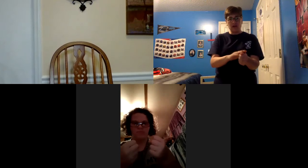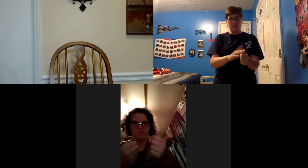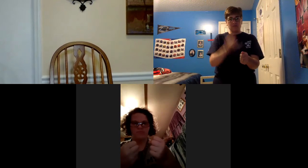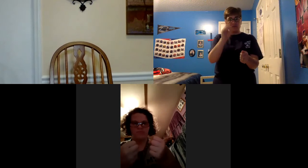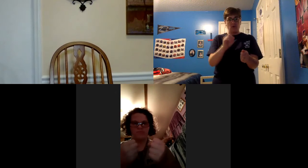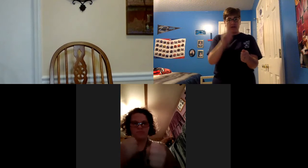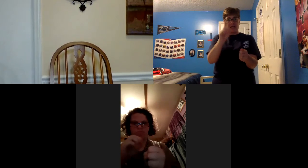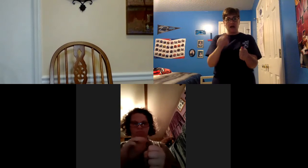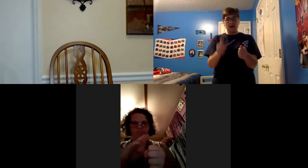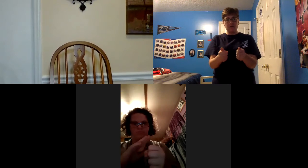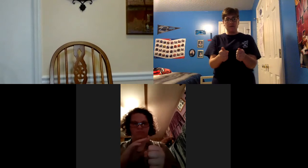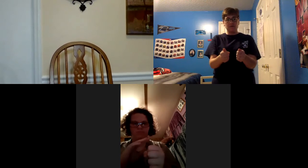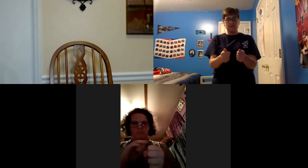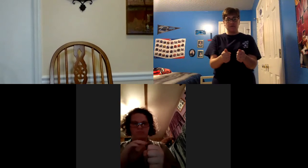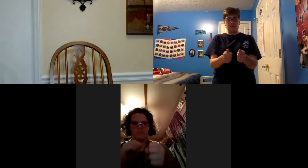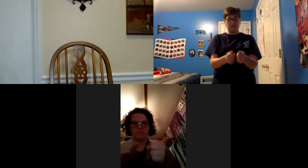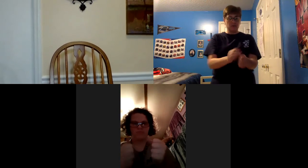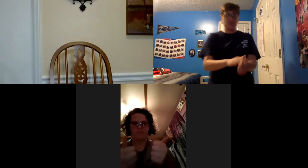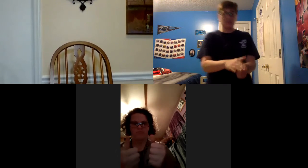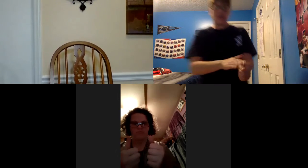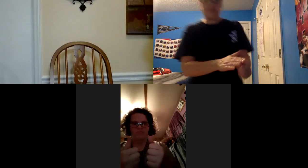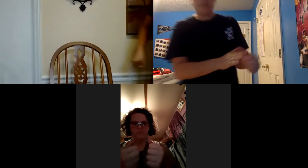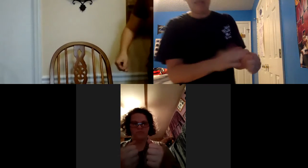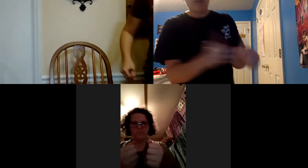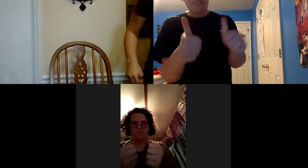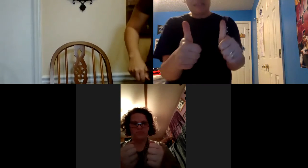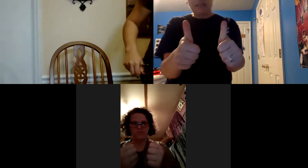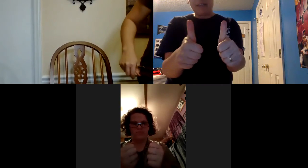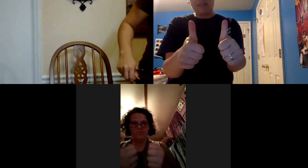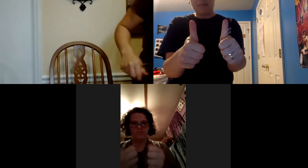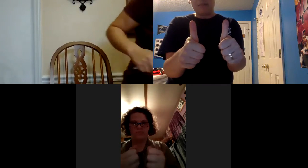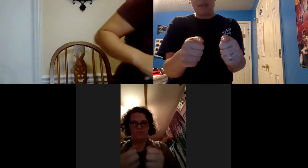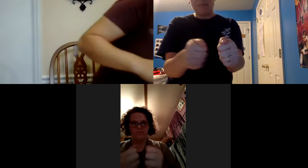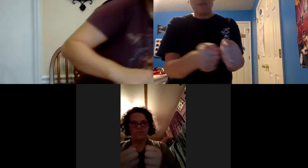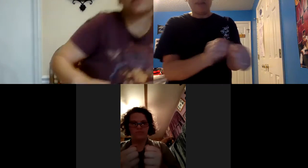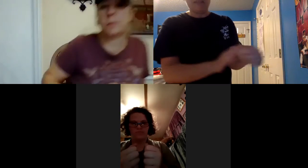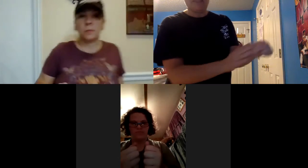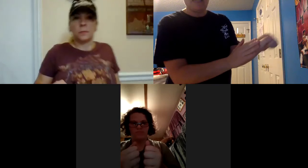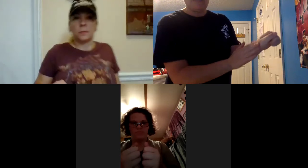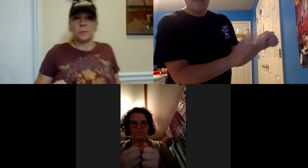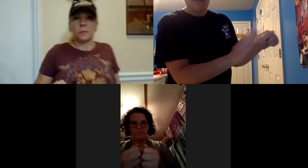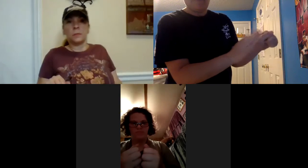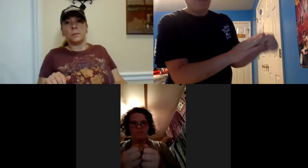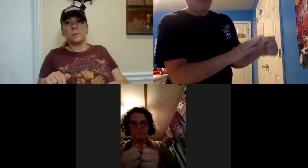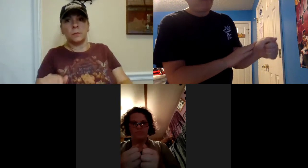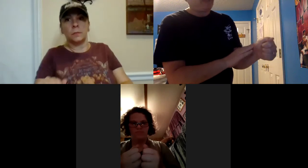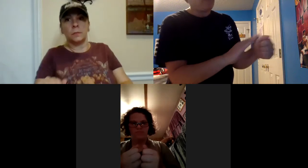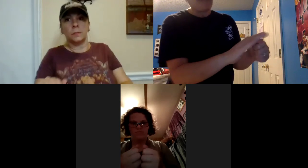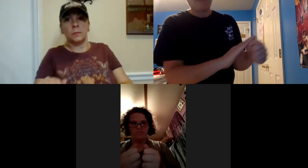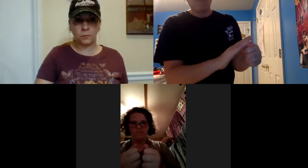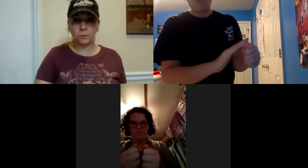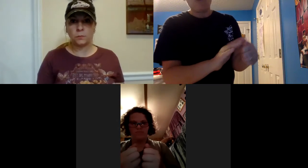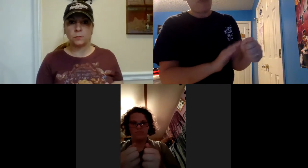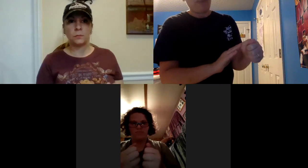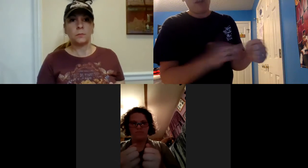your thumbs pointing up. With just, I don't mean to say like thumbs up, but like the